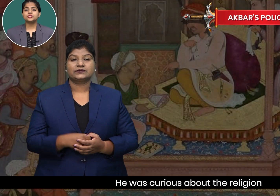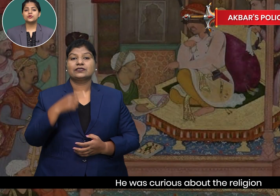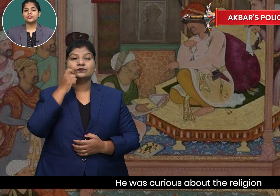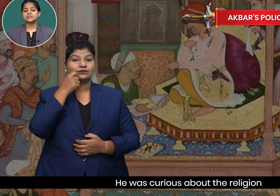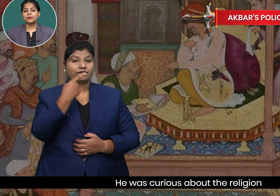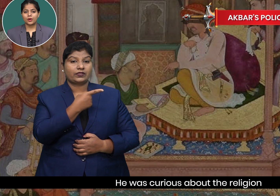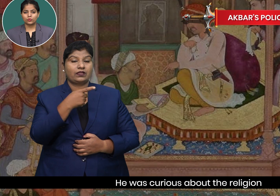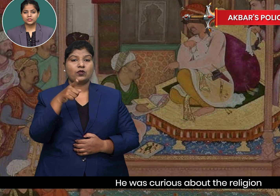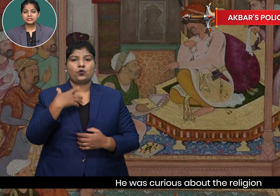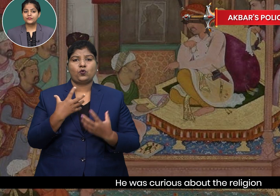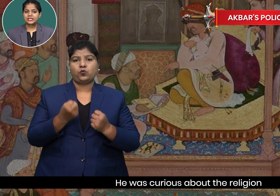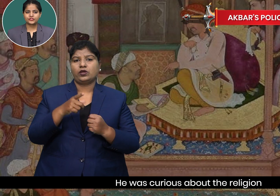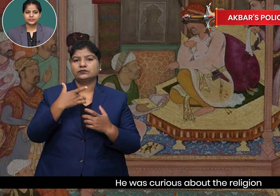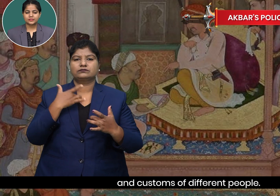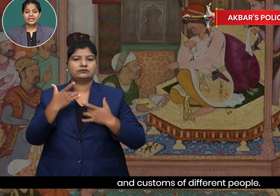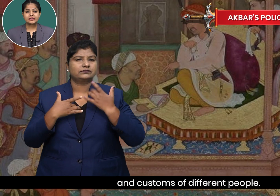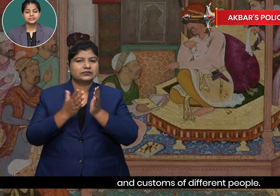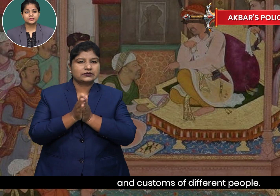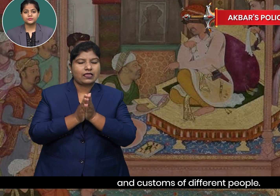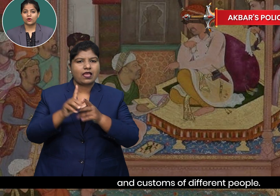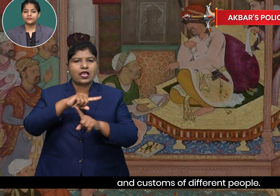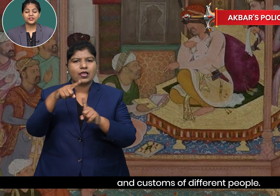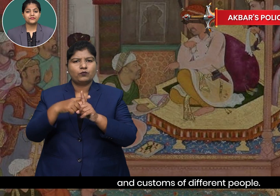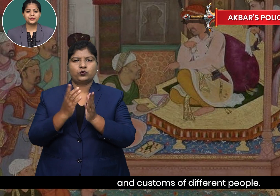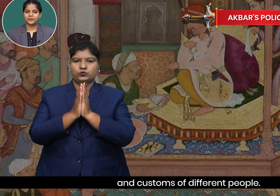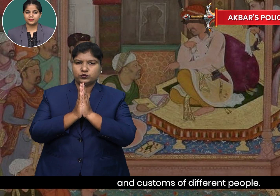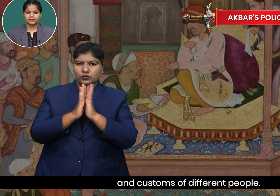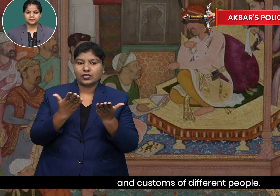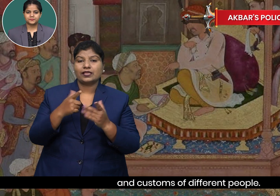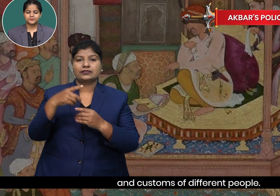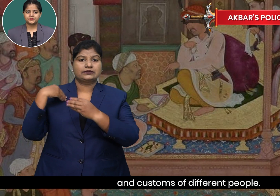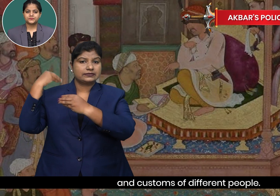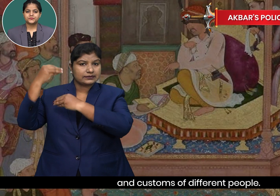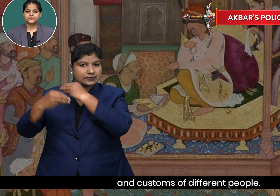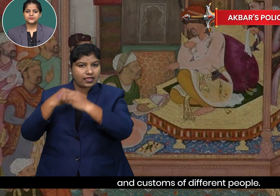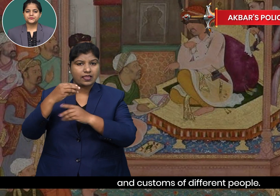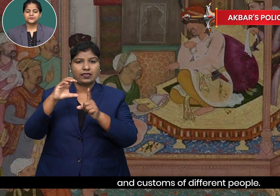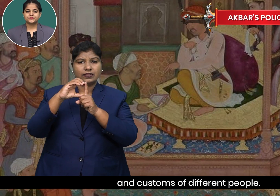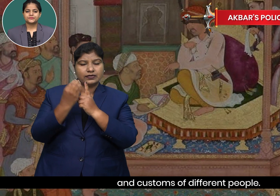He was curious about the religion and customs of different people.